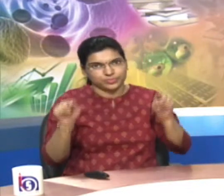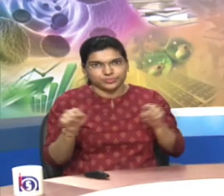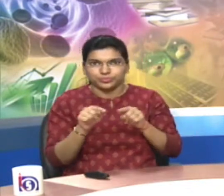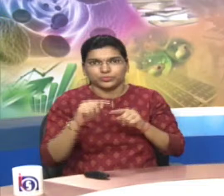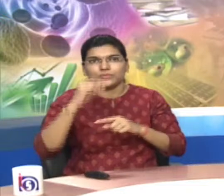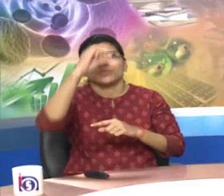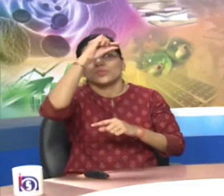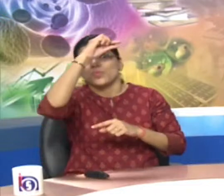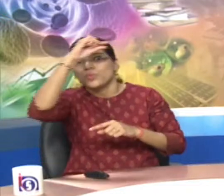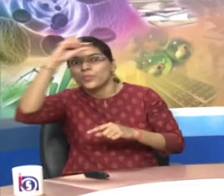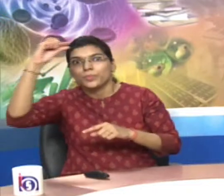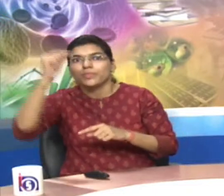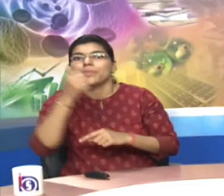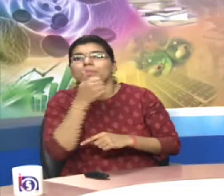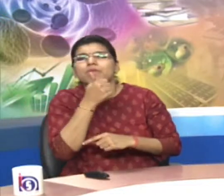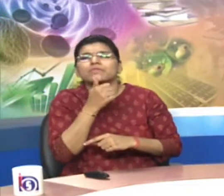In this screen you can see the table.